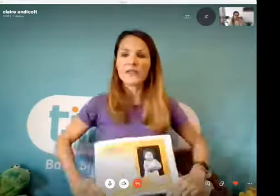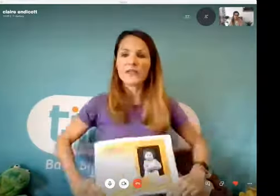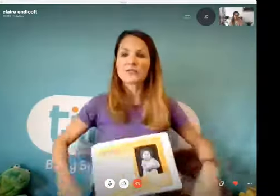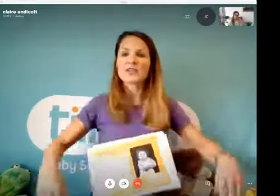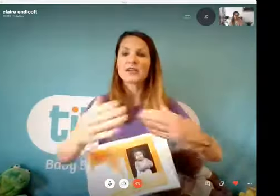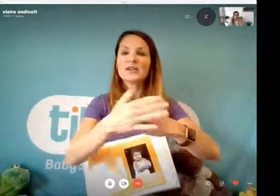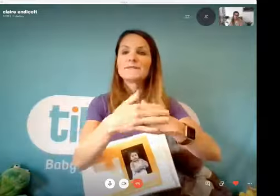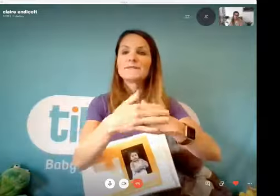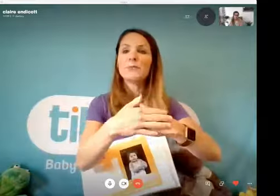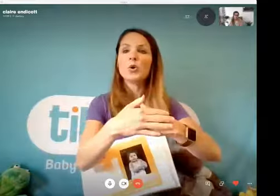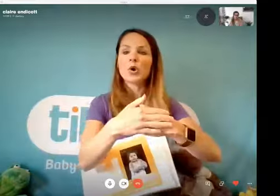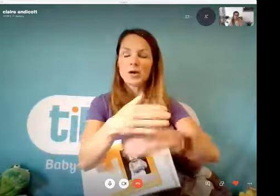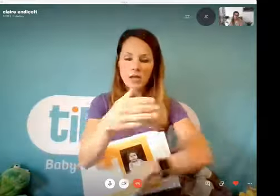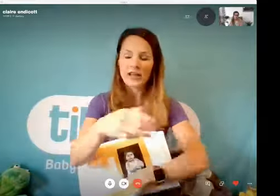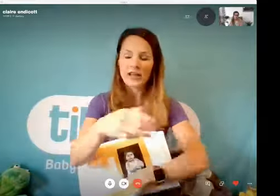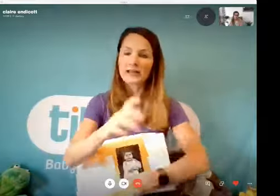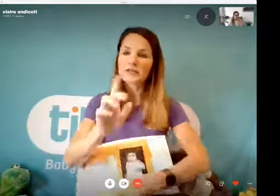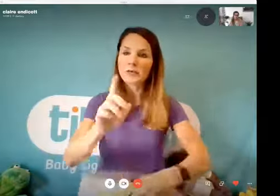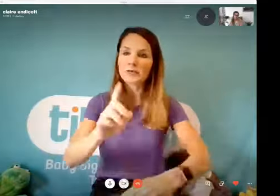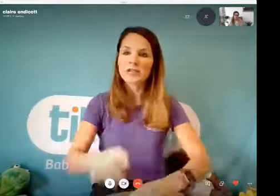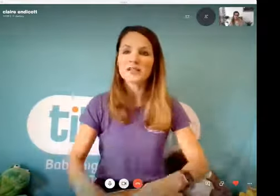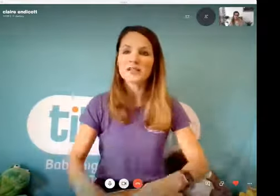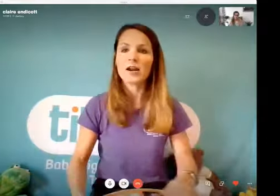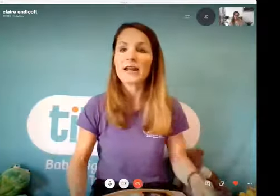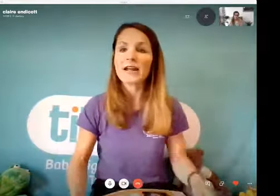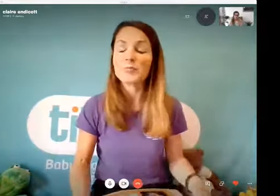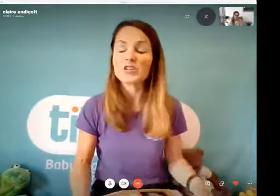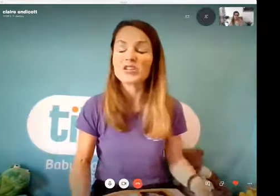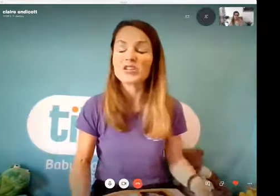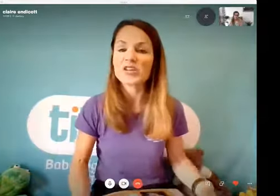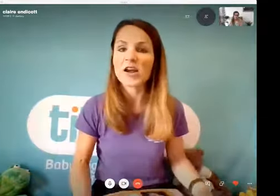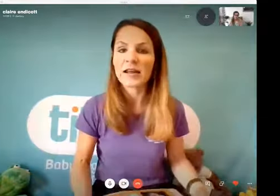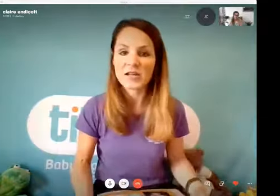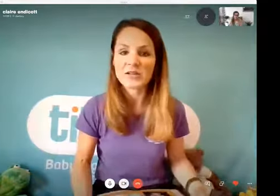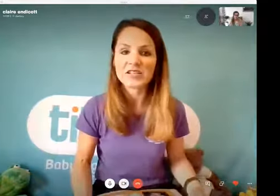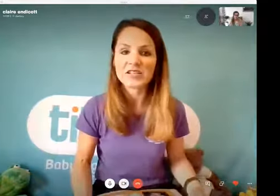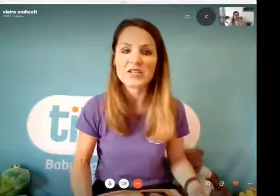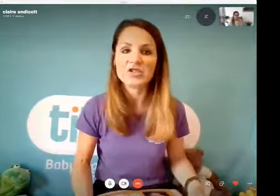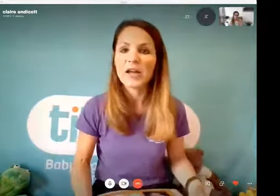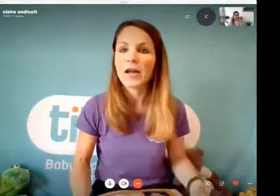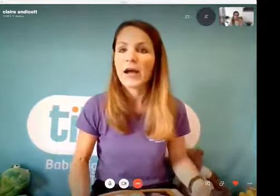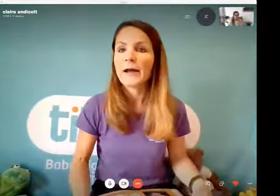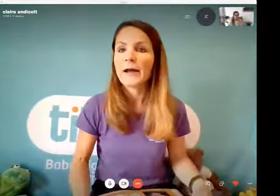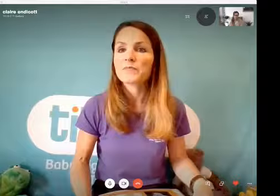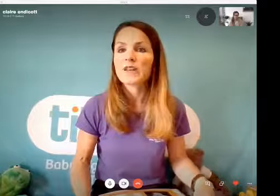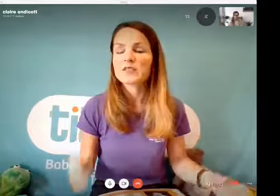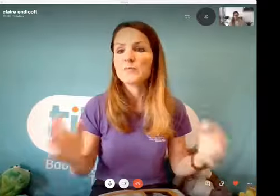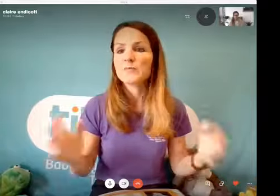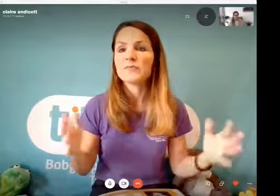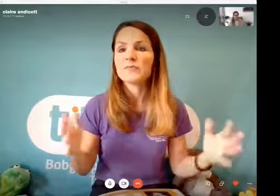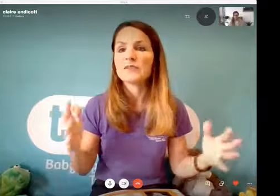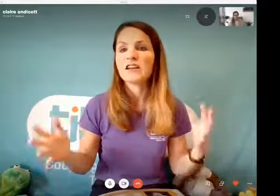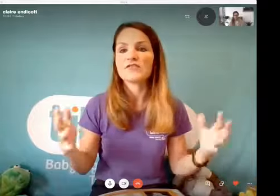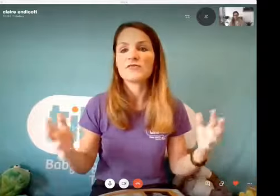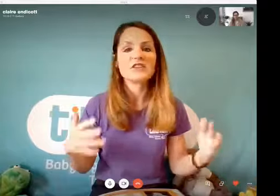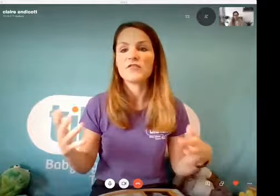it's more. Okay, now I'd just like to highlight it's British Sign Language that we teach. Some classes run different kind of